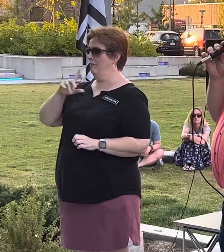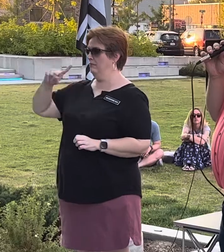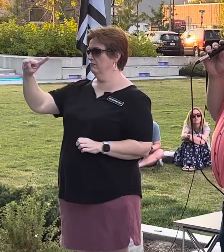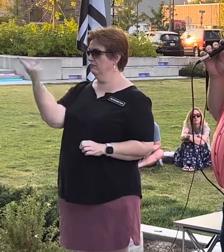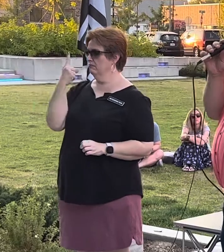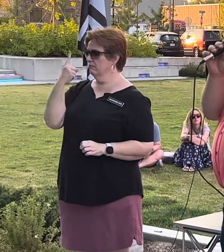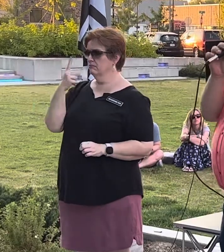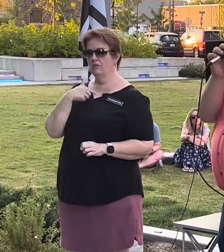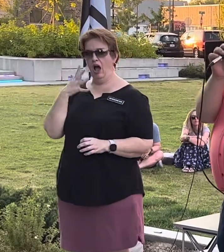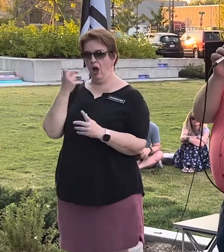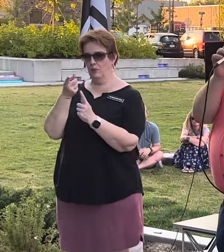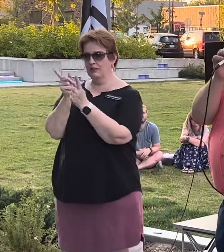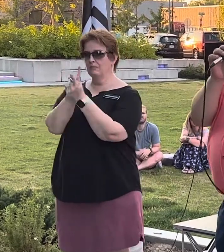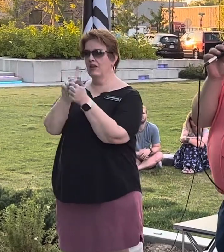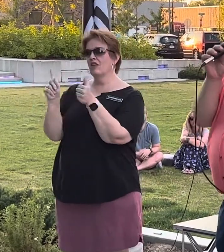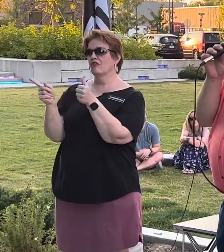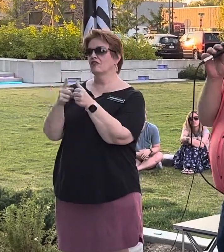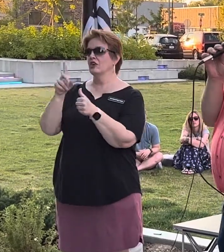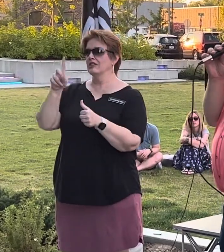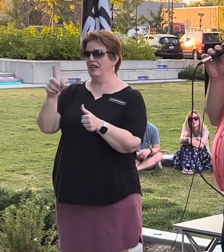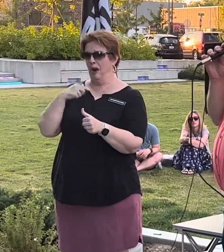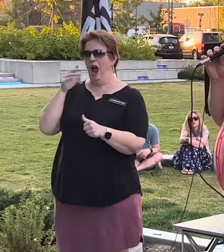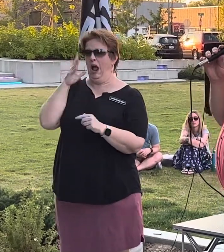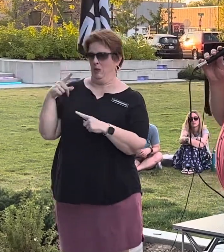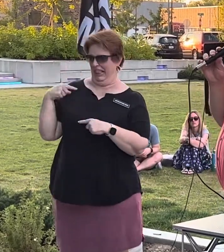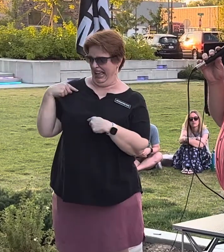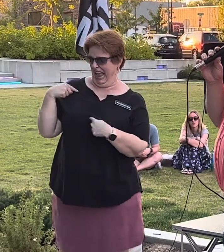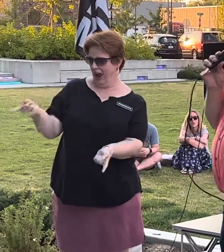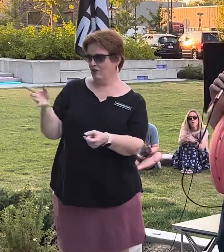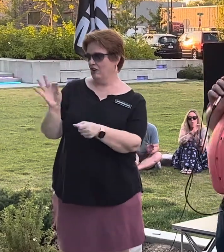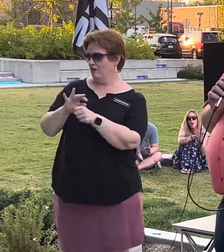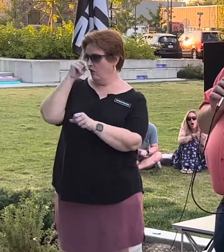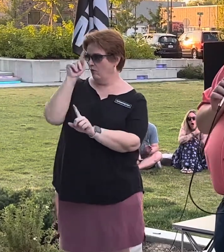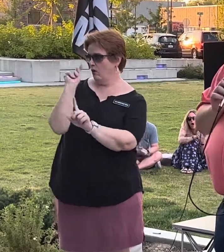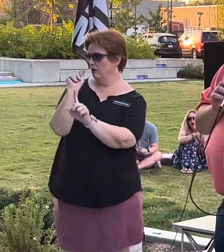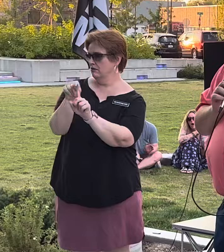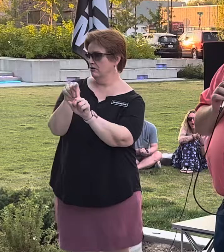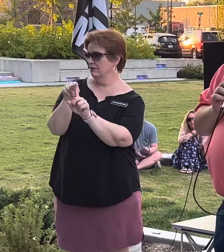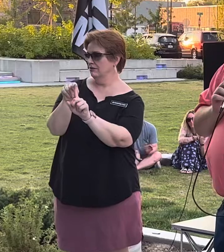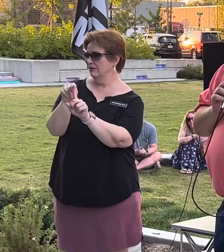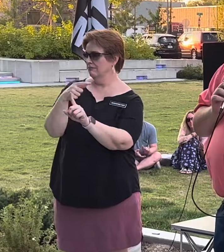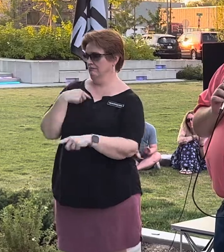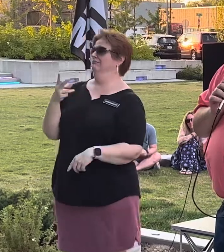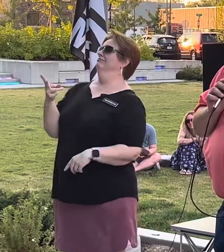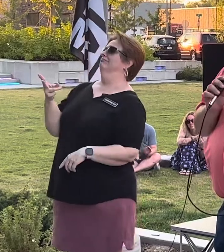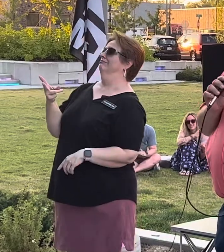and say, I'd like to meet the first Democrat I'm ever going to vote for.